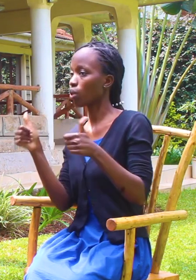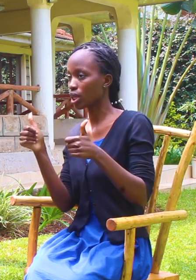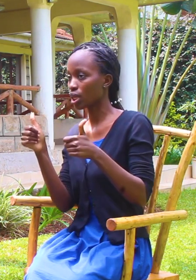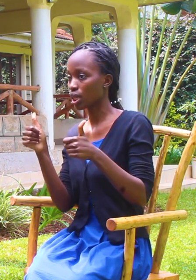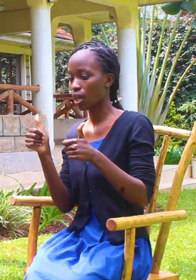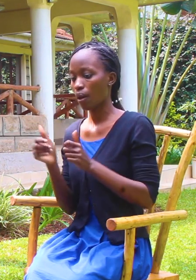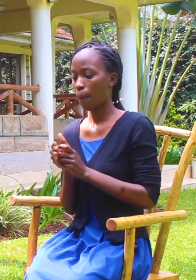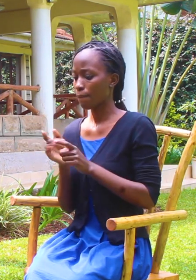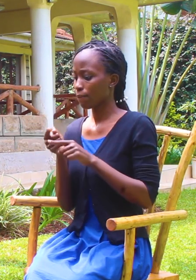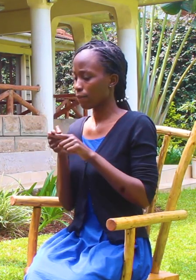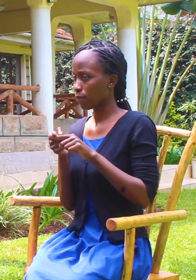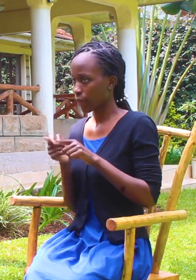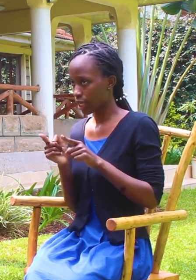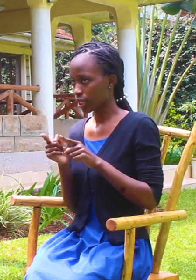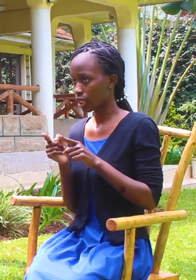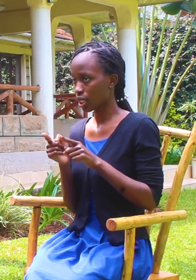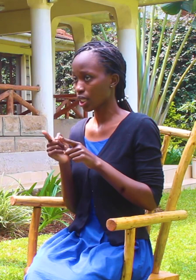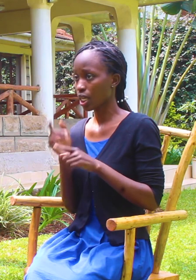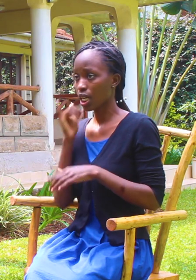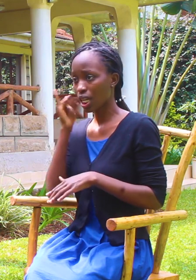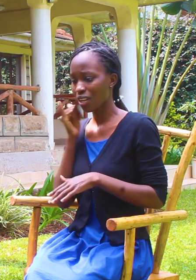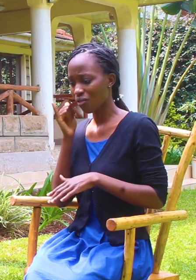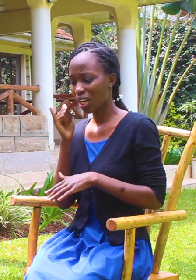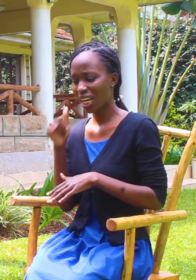Fortunately, Yvonne has never been sick.